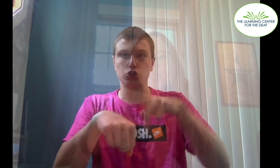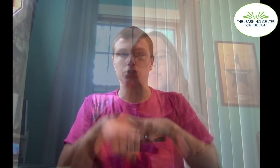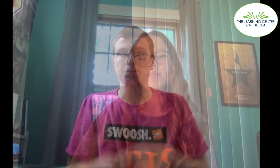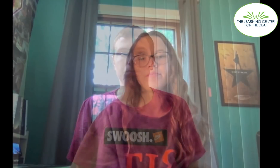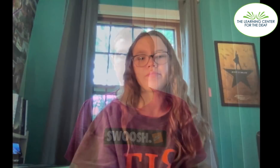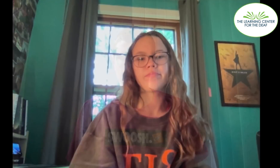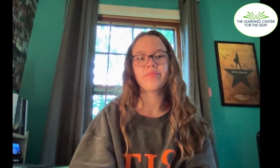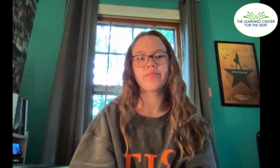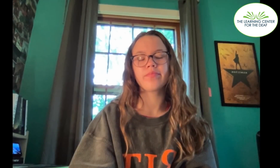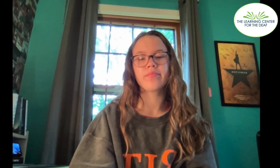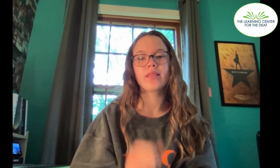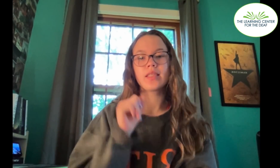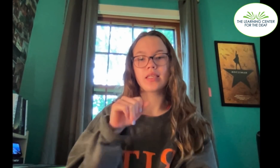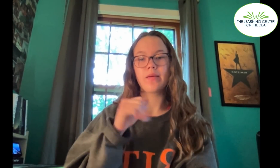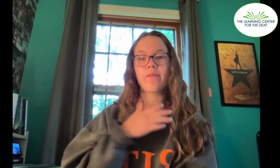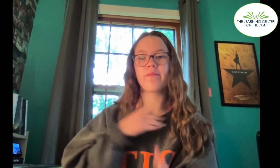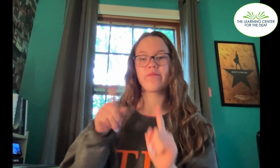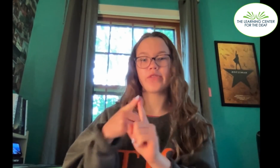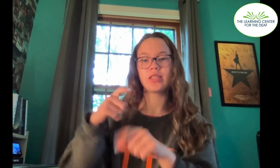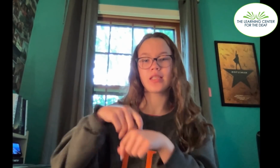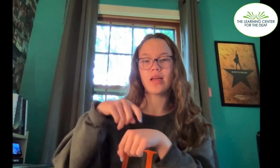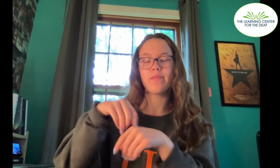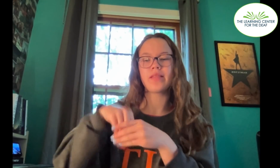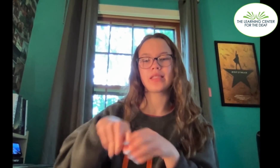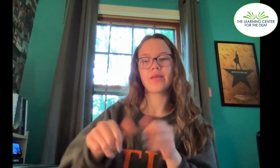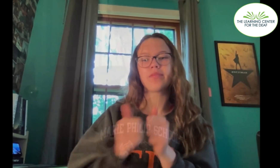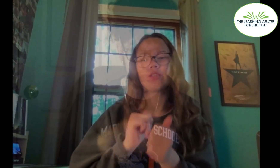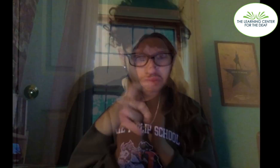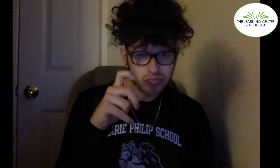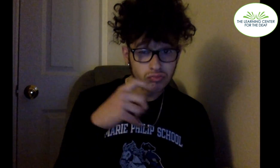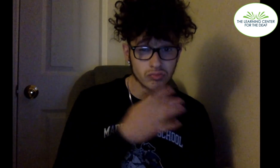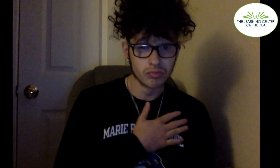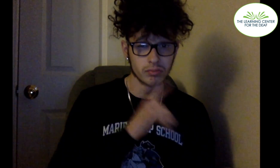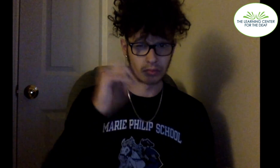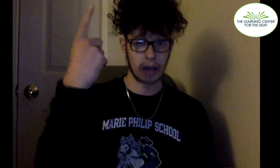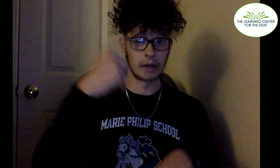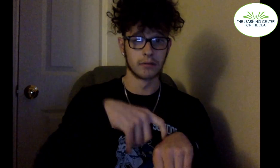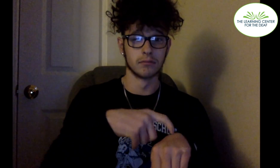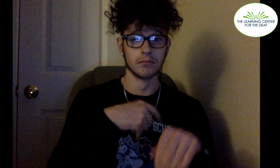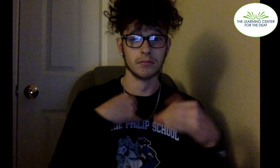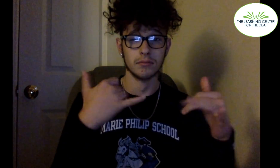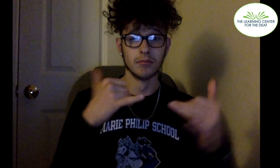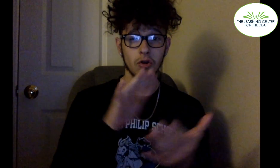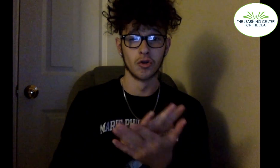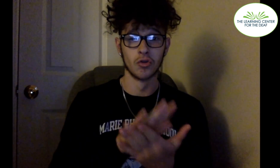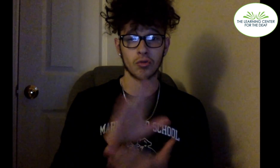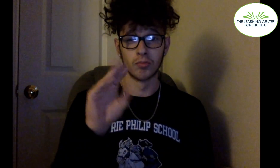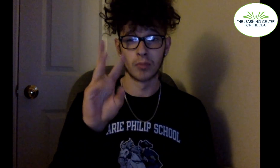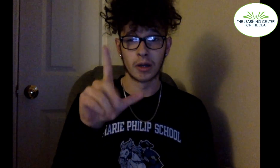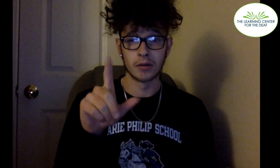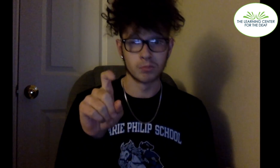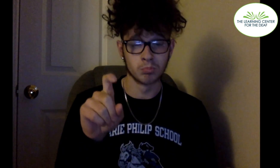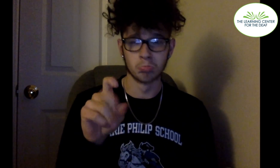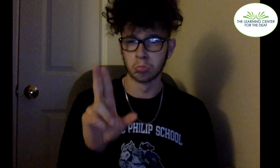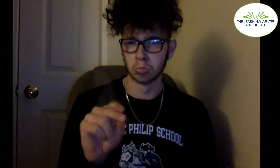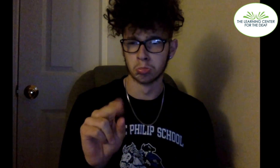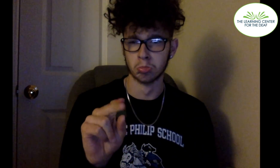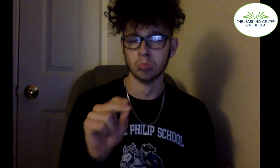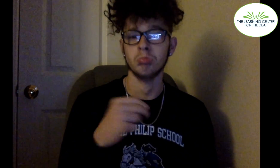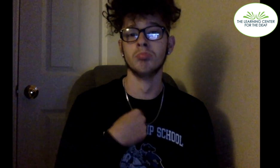nationals. Yes, this was my first time competing. This isn't my first year competing in Academic Bowl. I